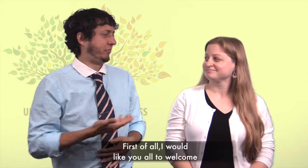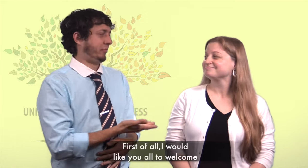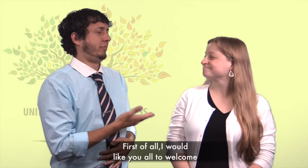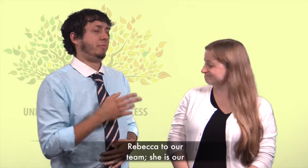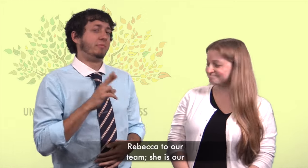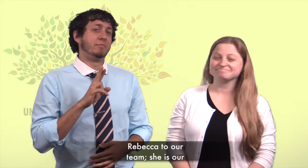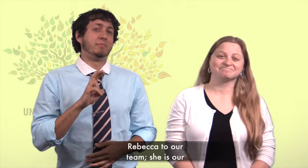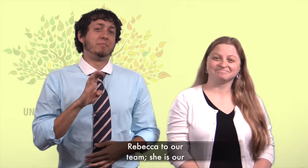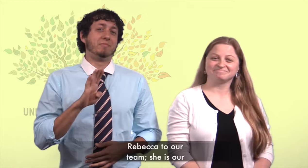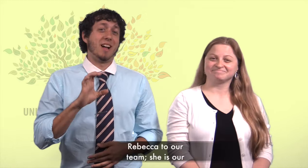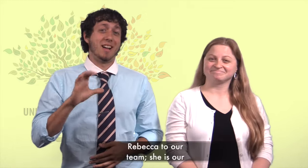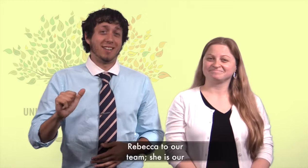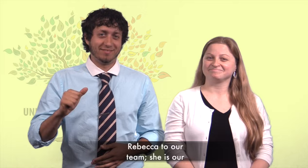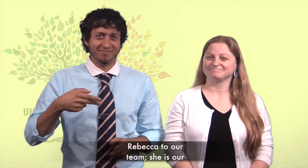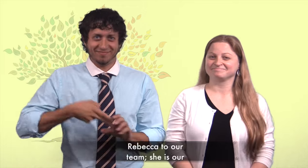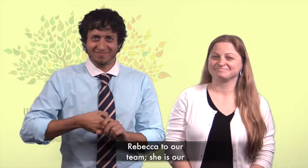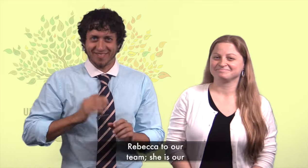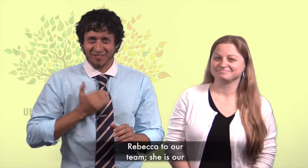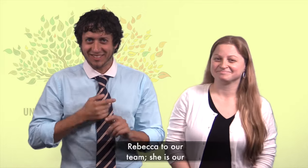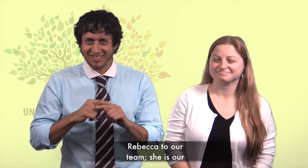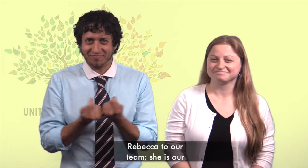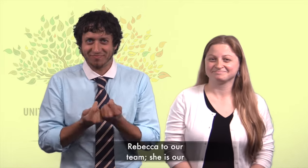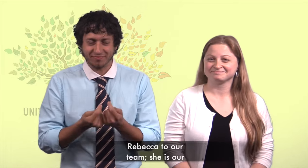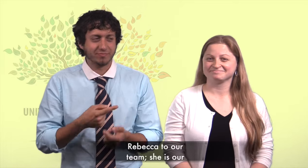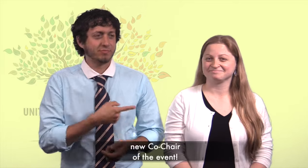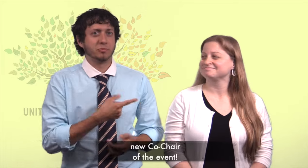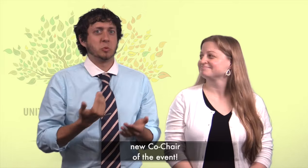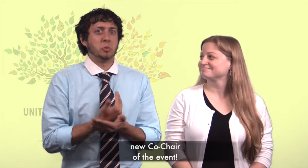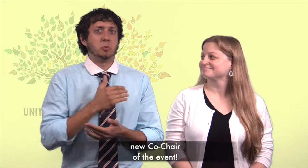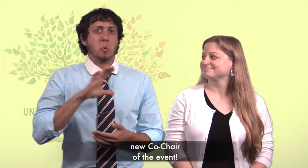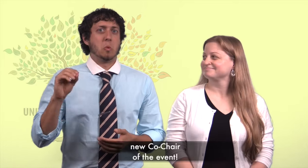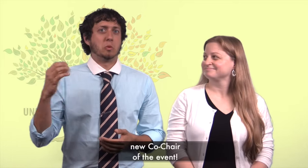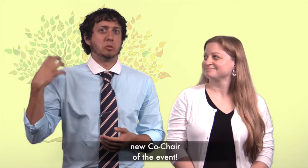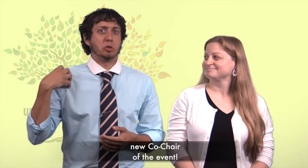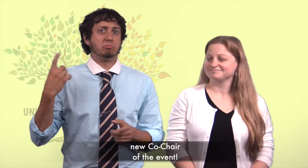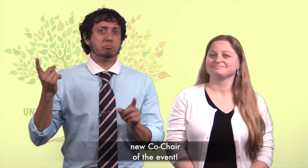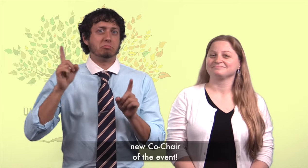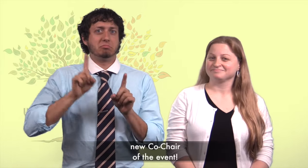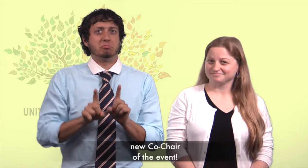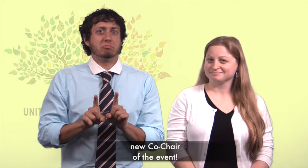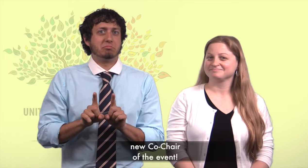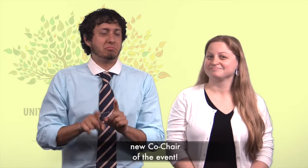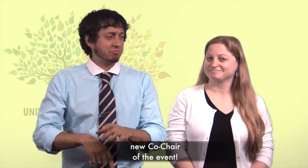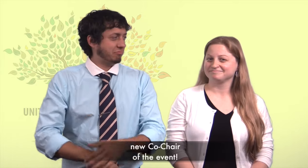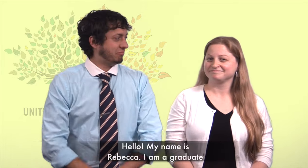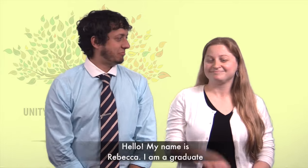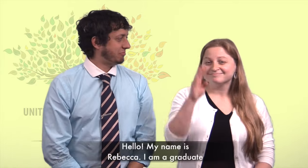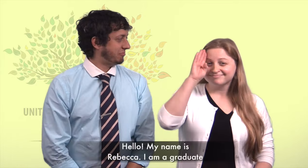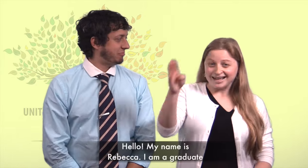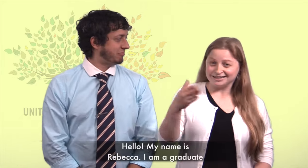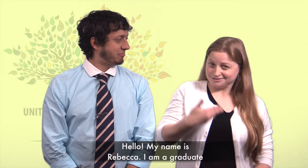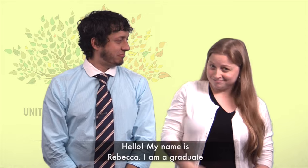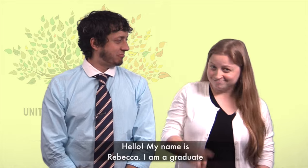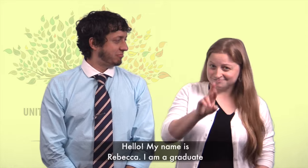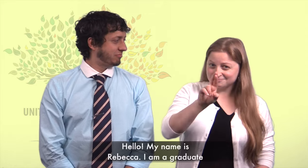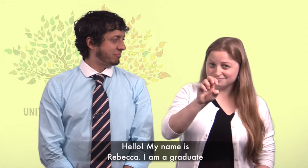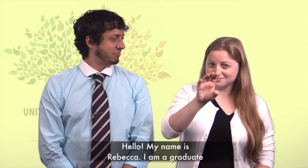Rebecca to our team. She is our new co-chair for the event. Hello, my name is